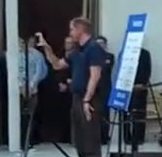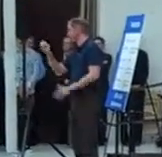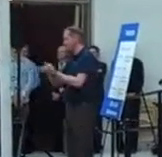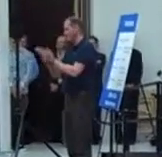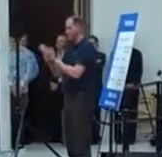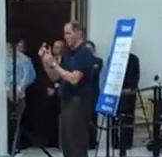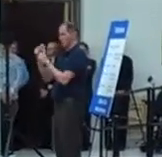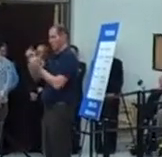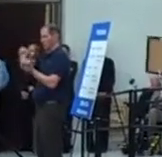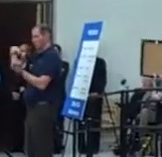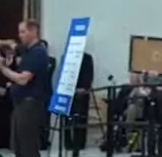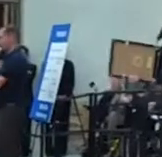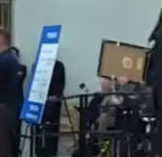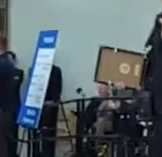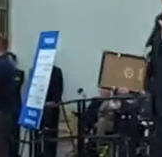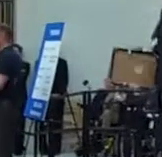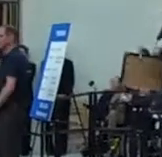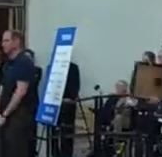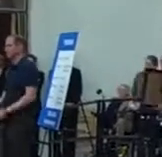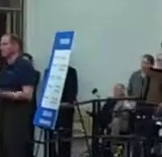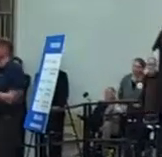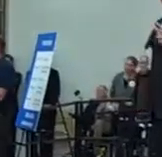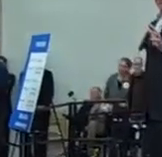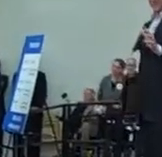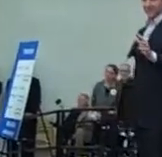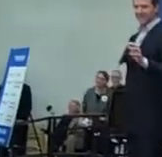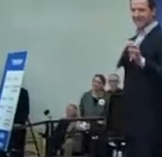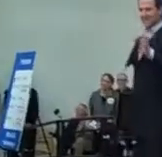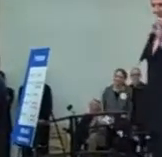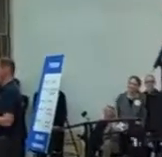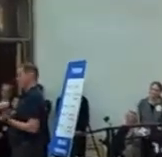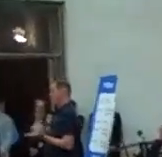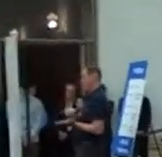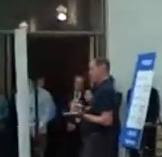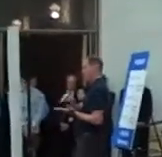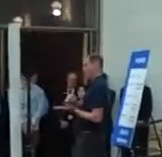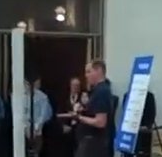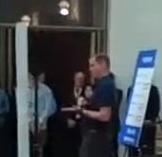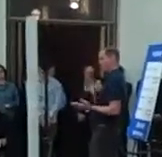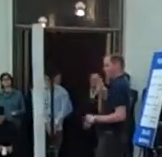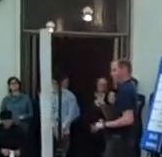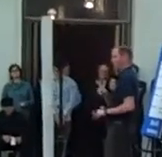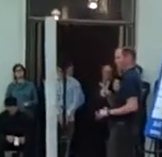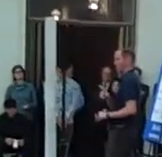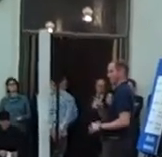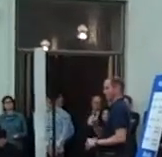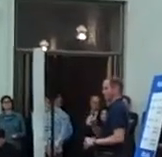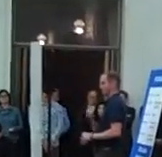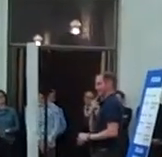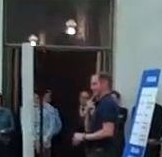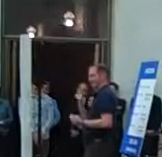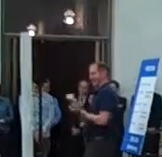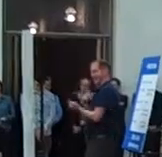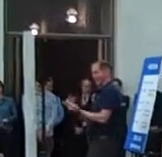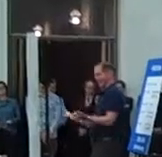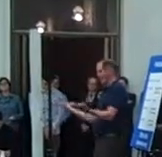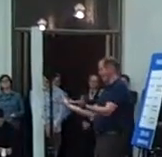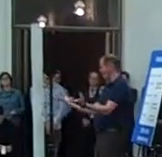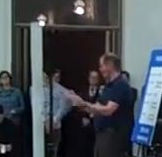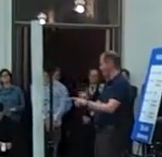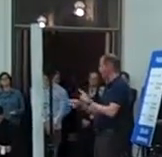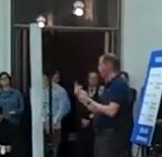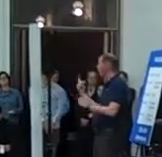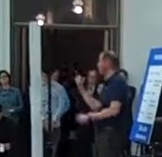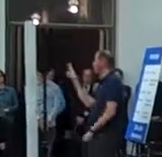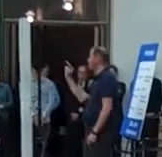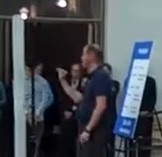I'm actually doing something I never do. That is, I wrote some things down because I wanted to get this right, because I wanted to underscore what Susan just